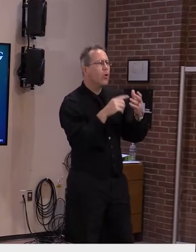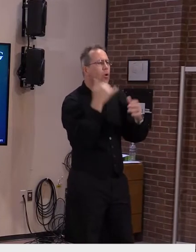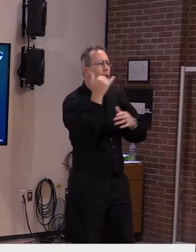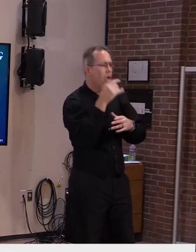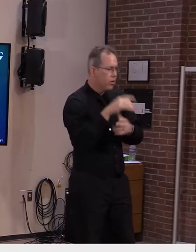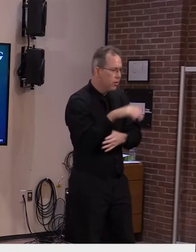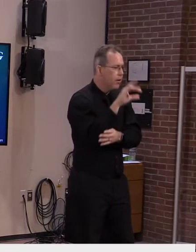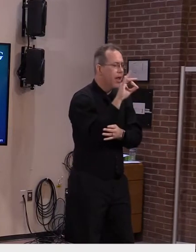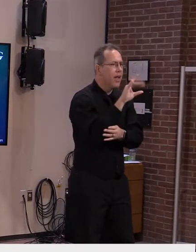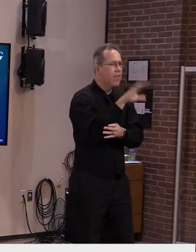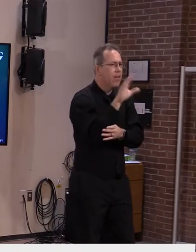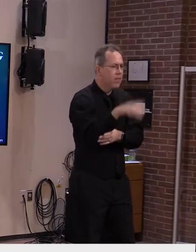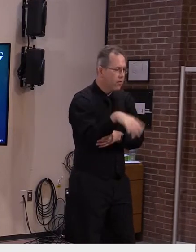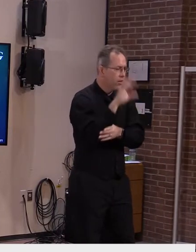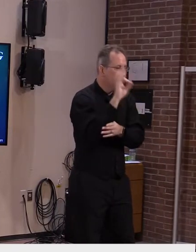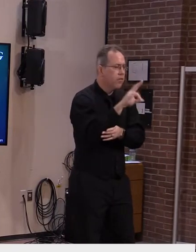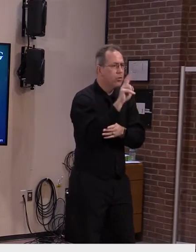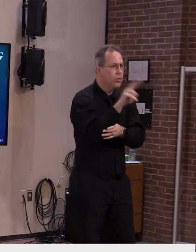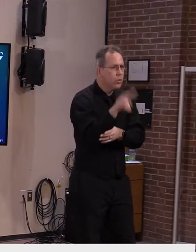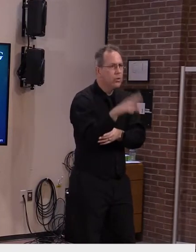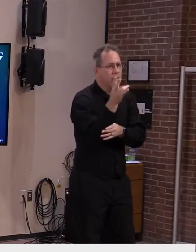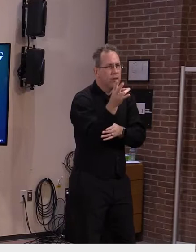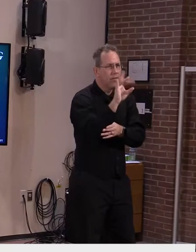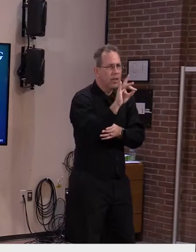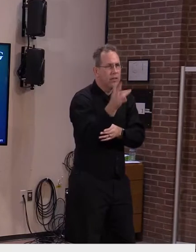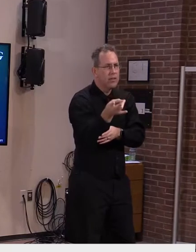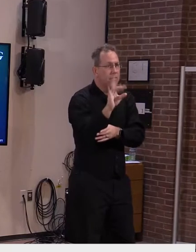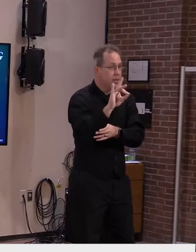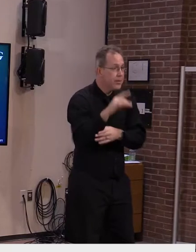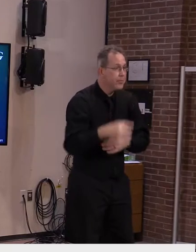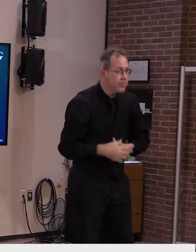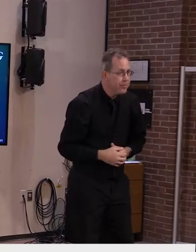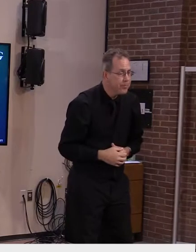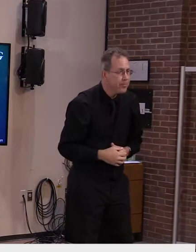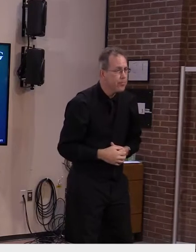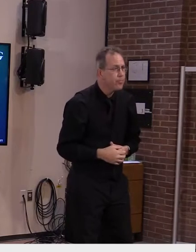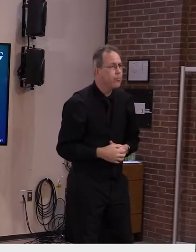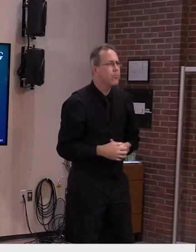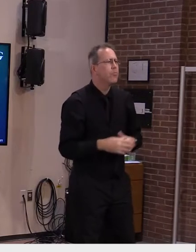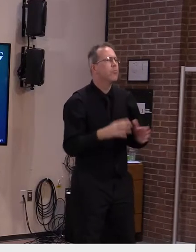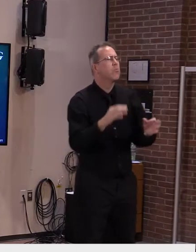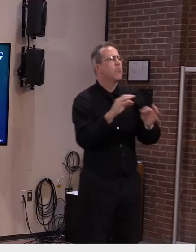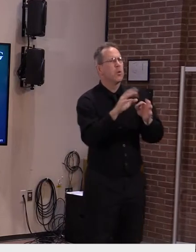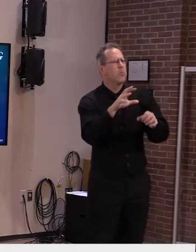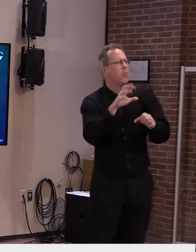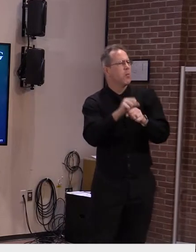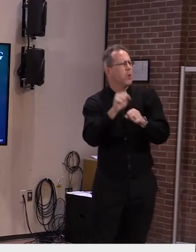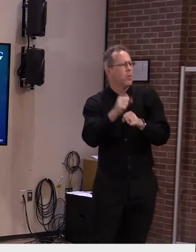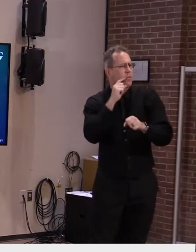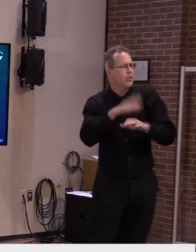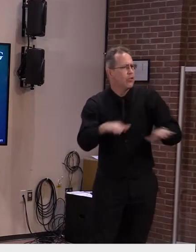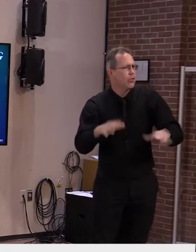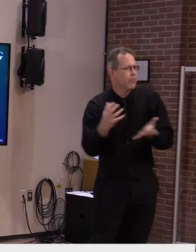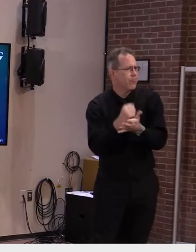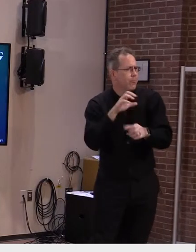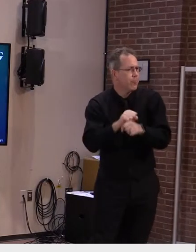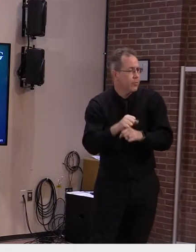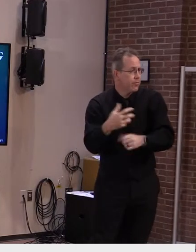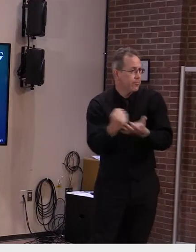855-722-7878. That's the call center for making an appointment for a vaccine. If you are a parent